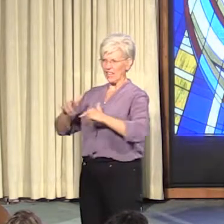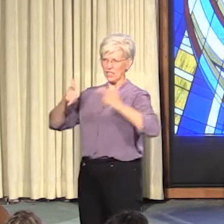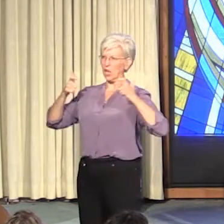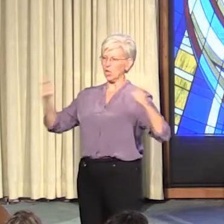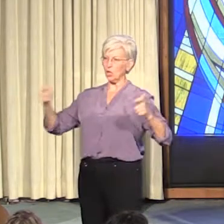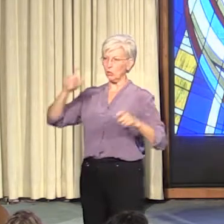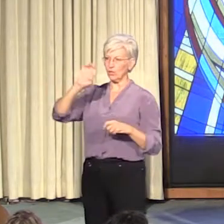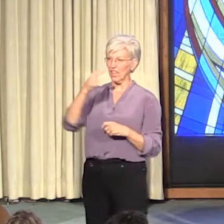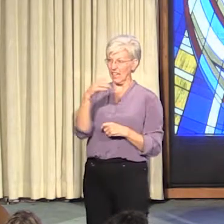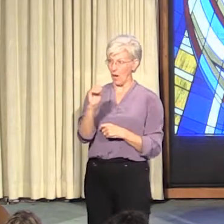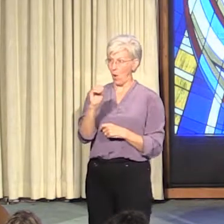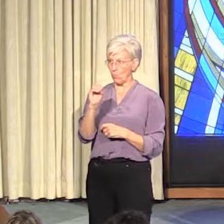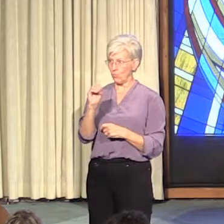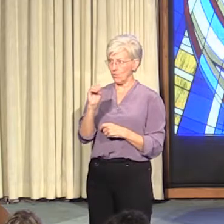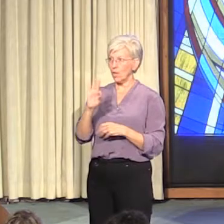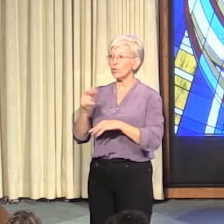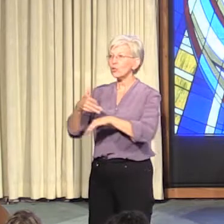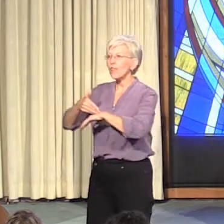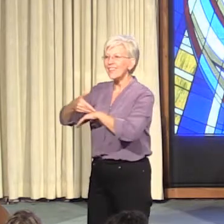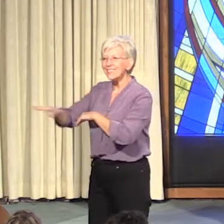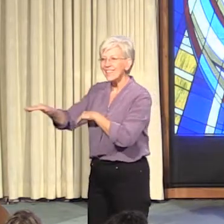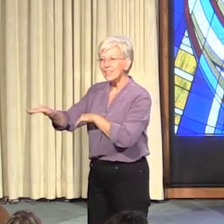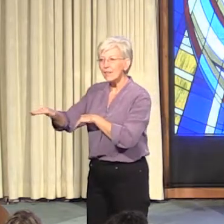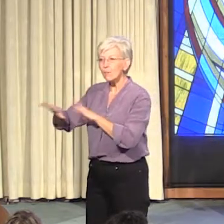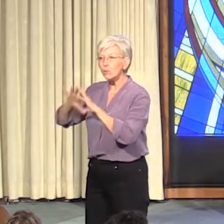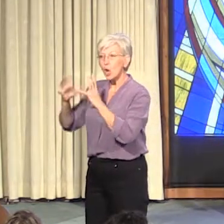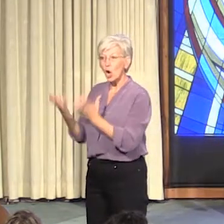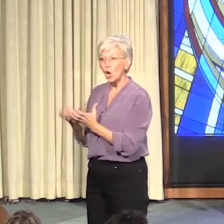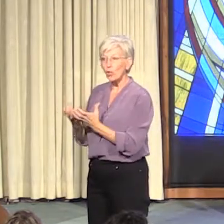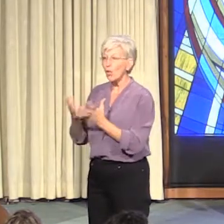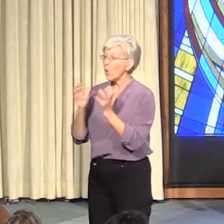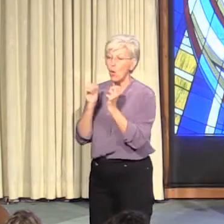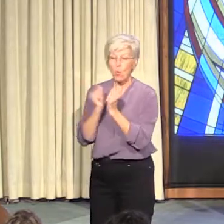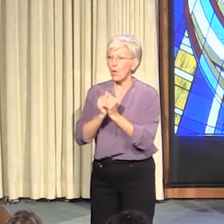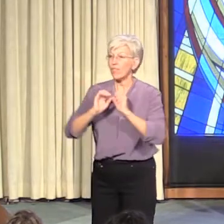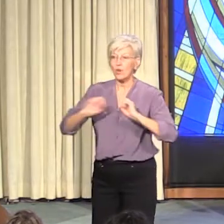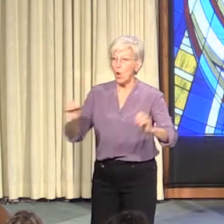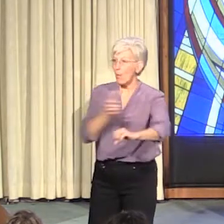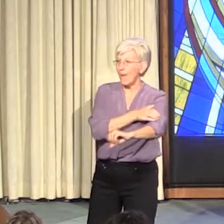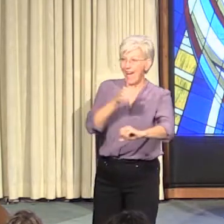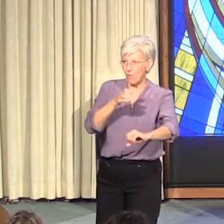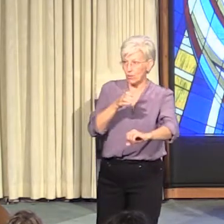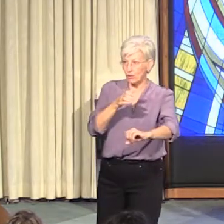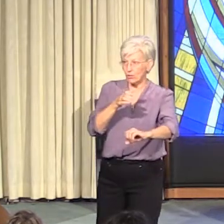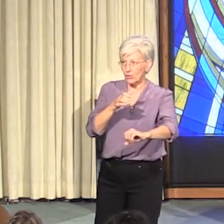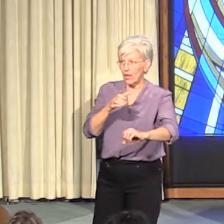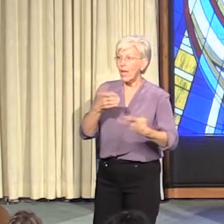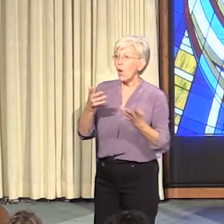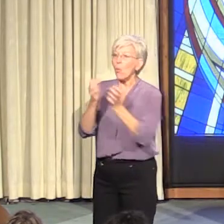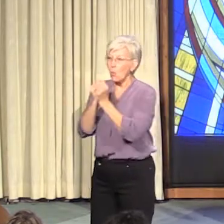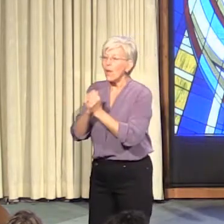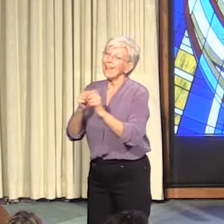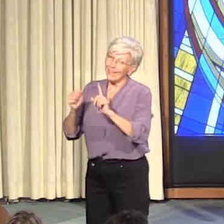And he is sent to Earth without his powers, without his hammer. Well, his hammer goes to Earth, but he's not allowed to pick it